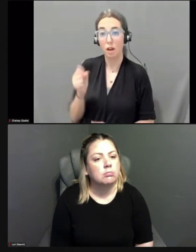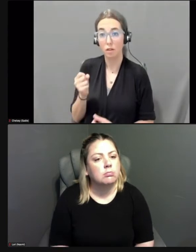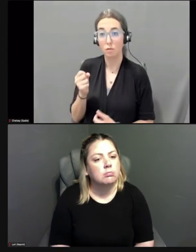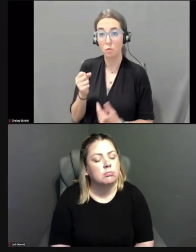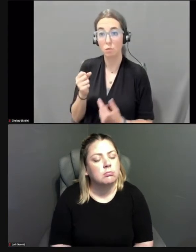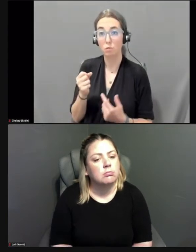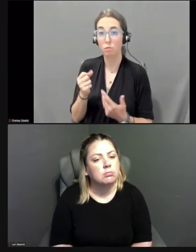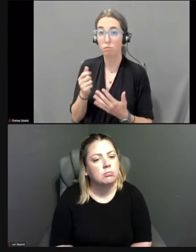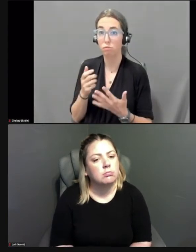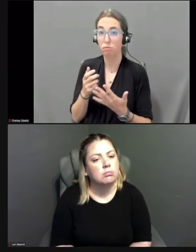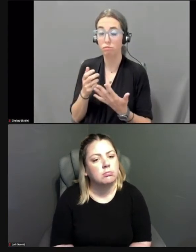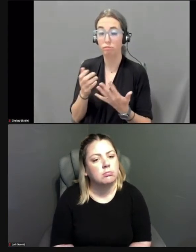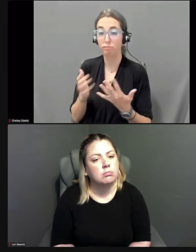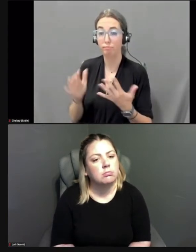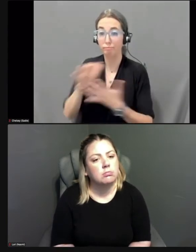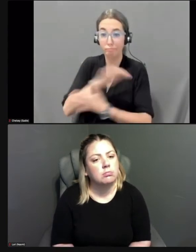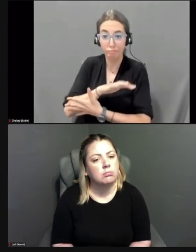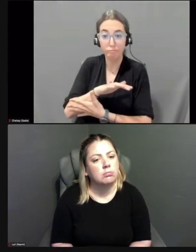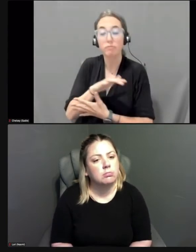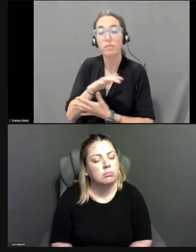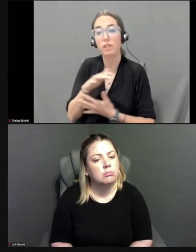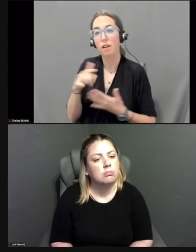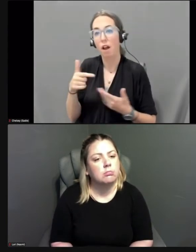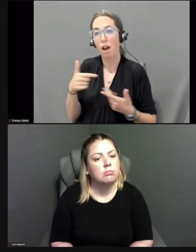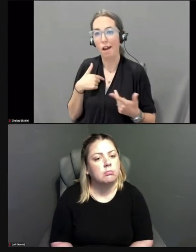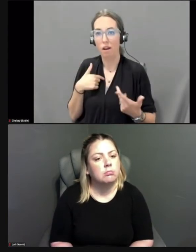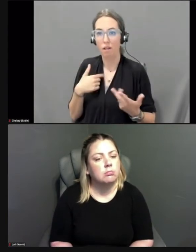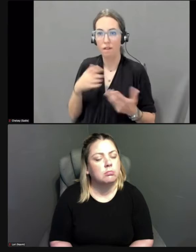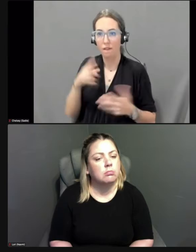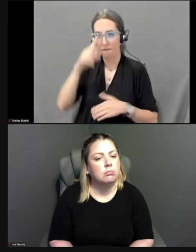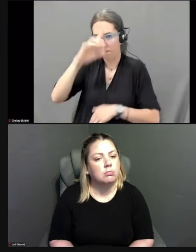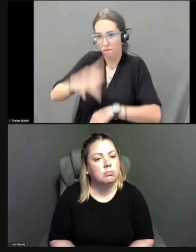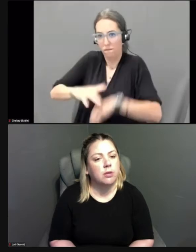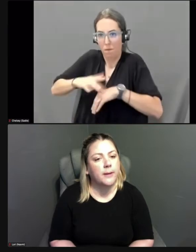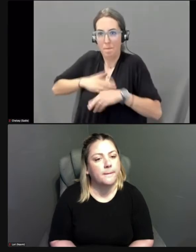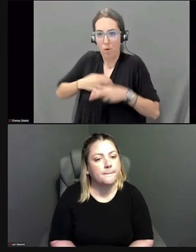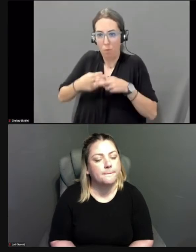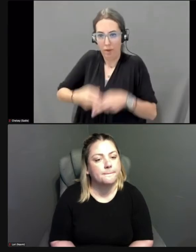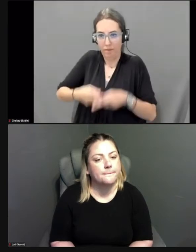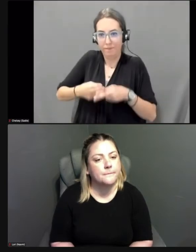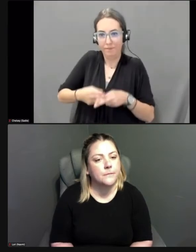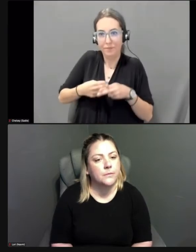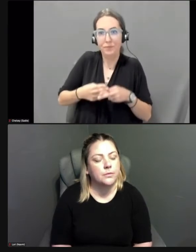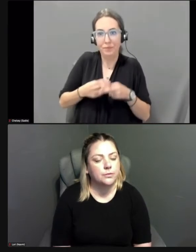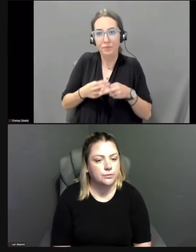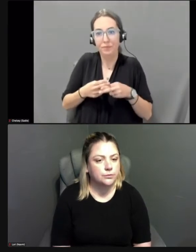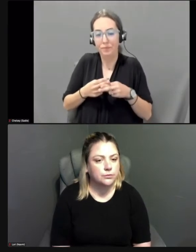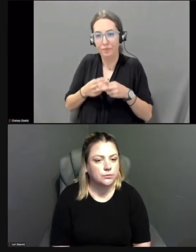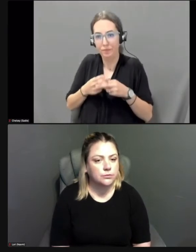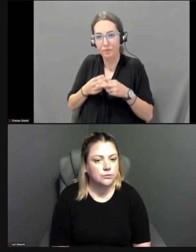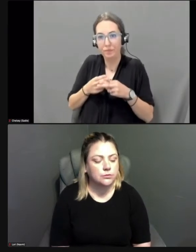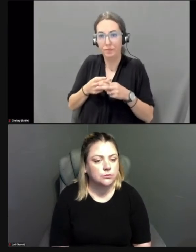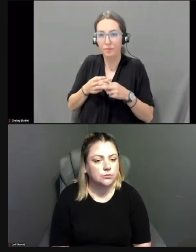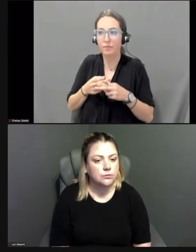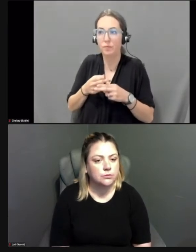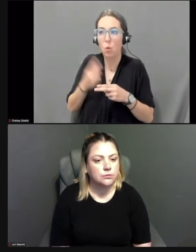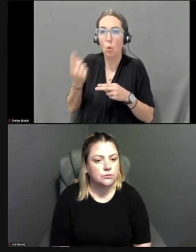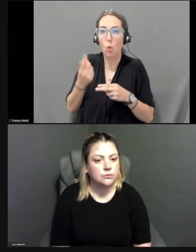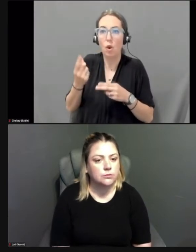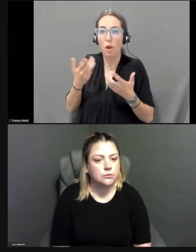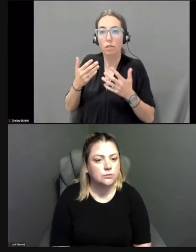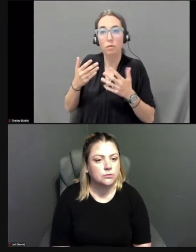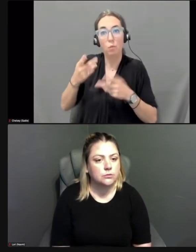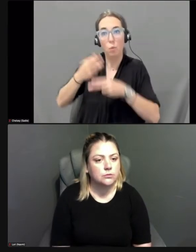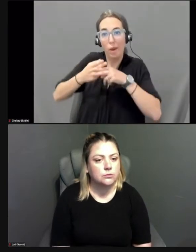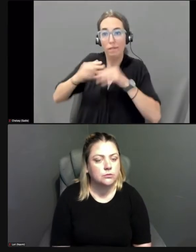concerned with maintaining or losing weight. So always trying to do something to, either to remain the size that I